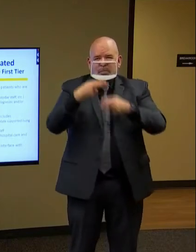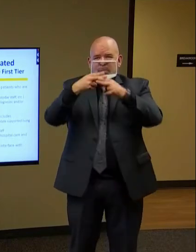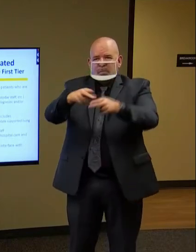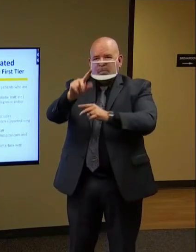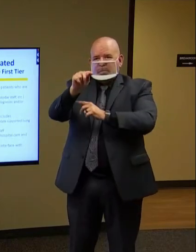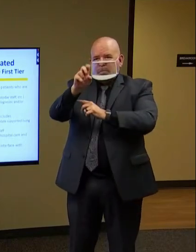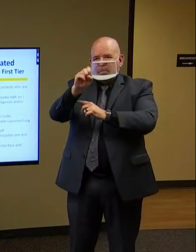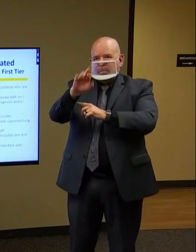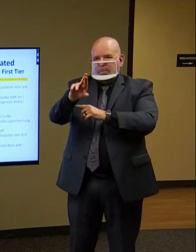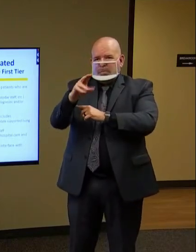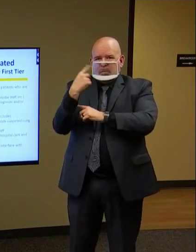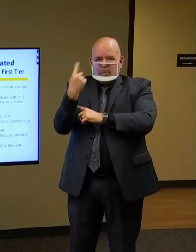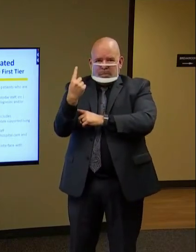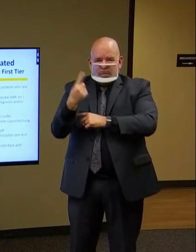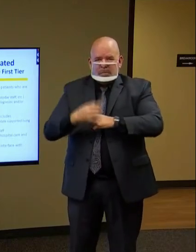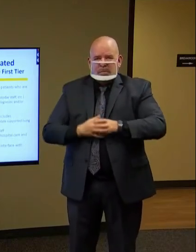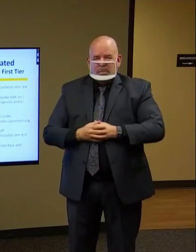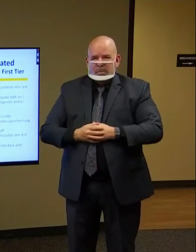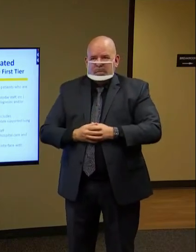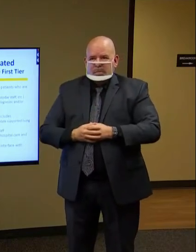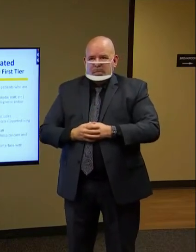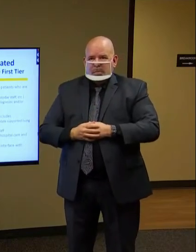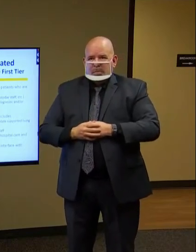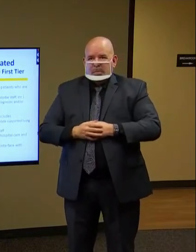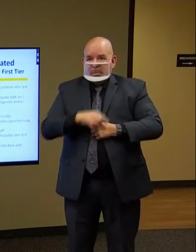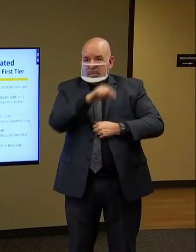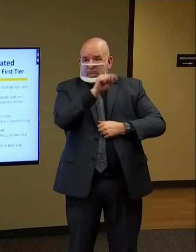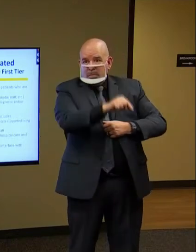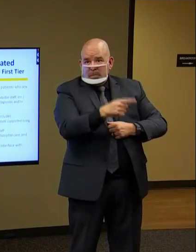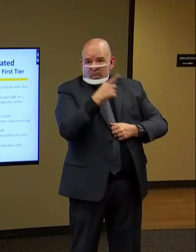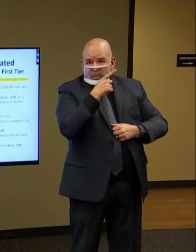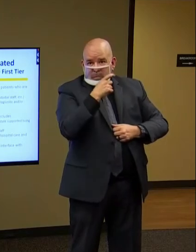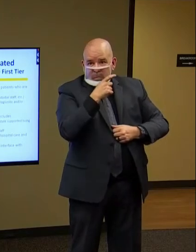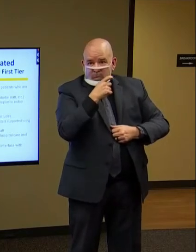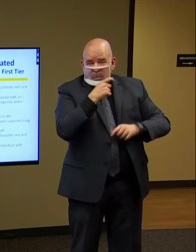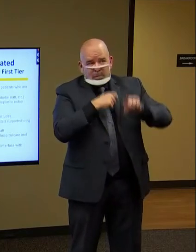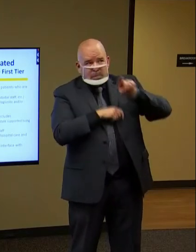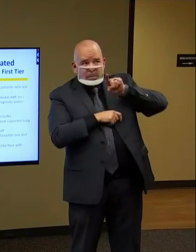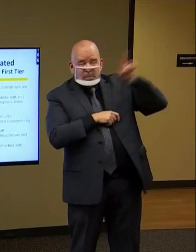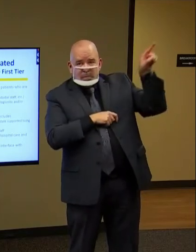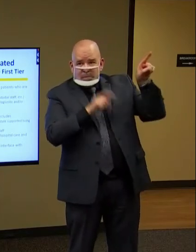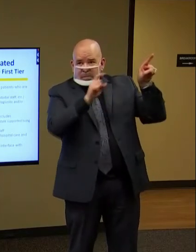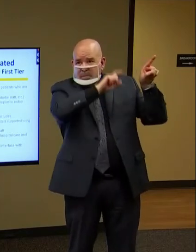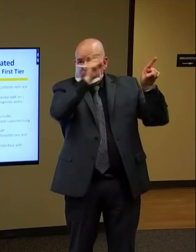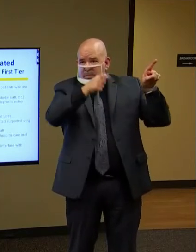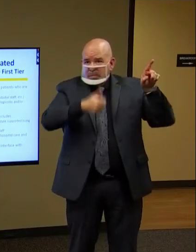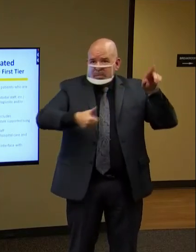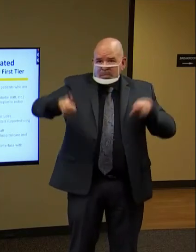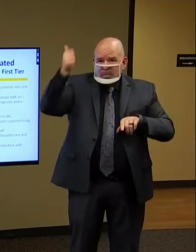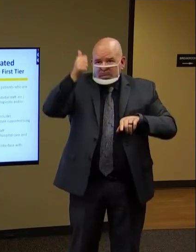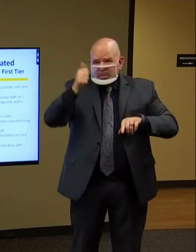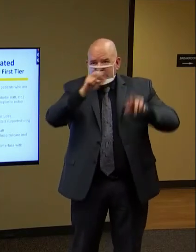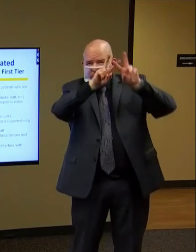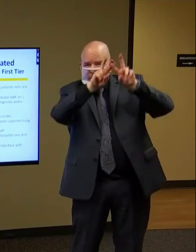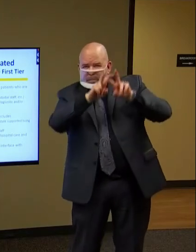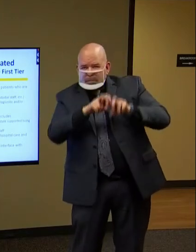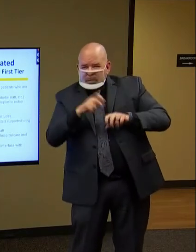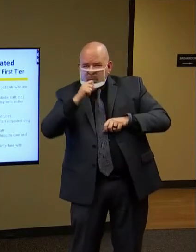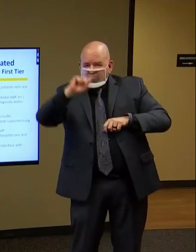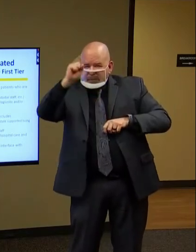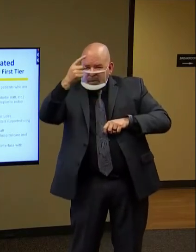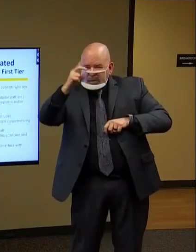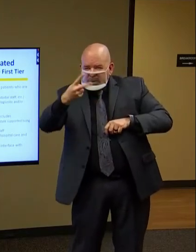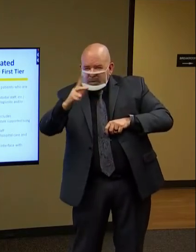a advisory committee that's making and refining these recommendations for who should get it first. Thus far